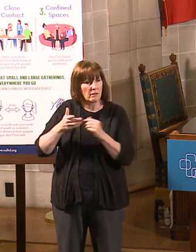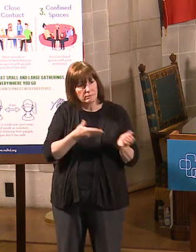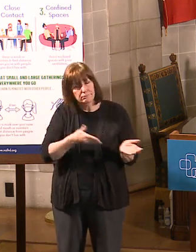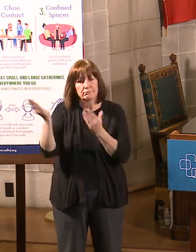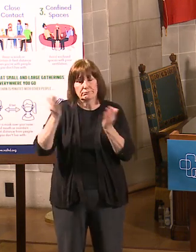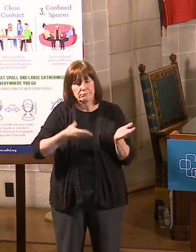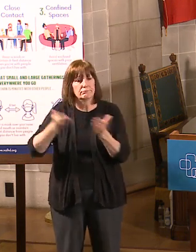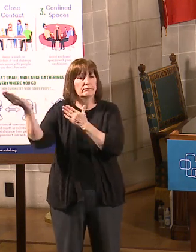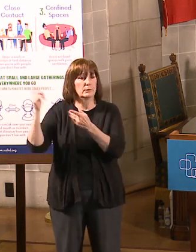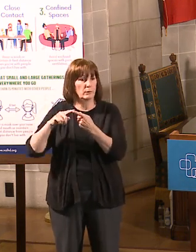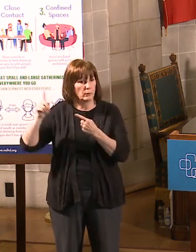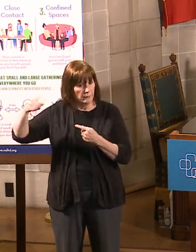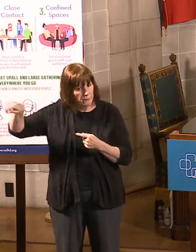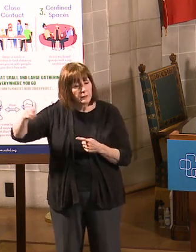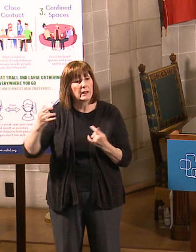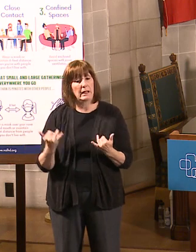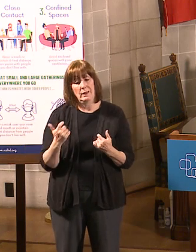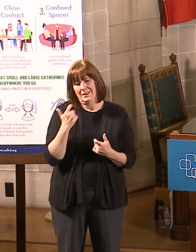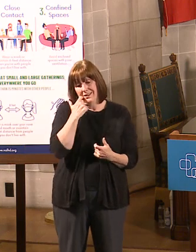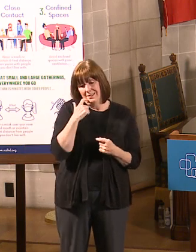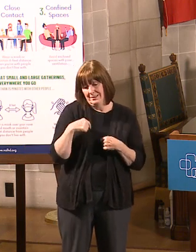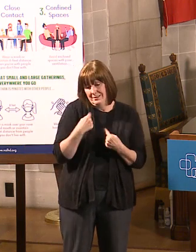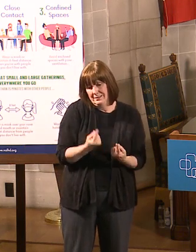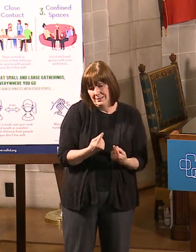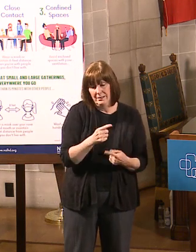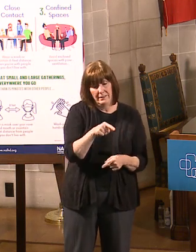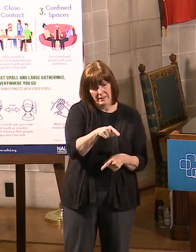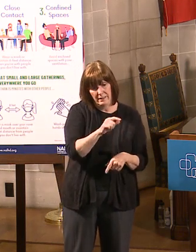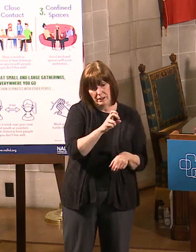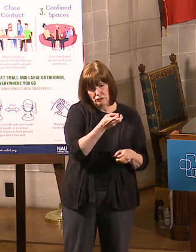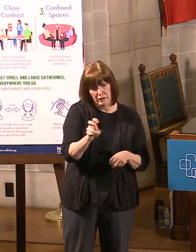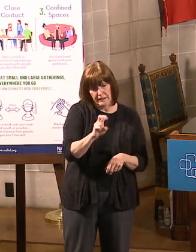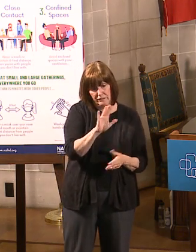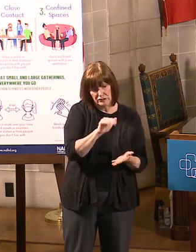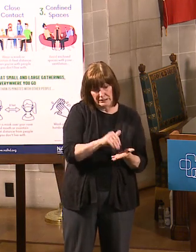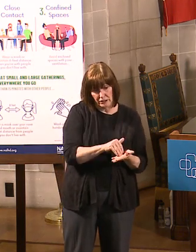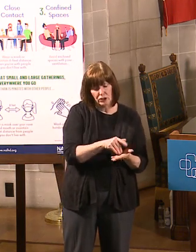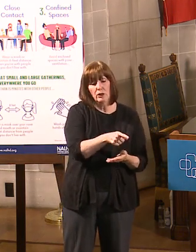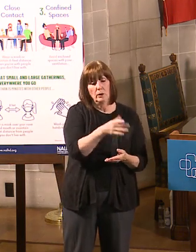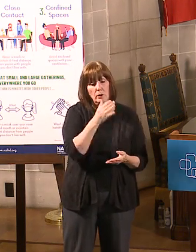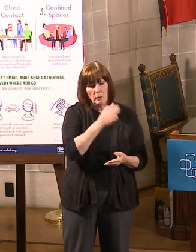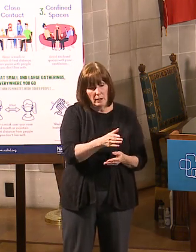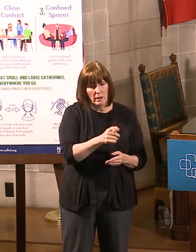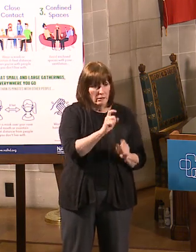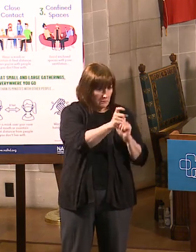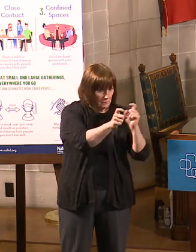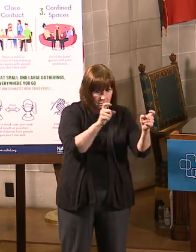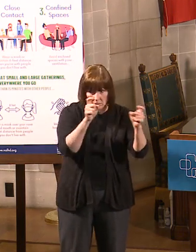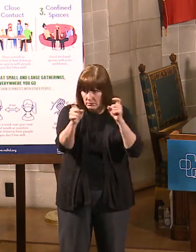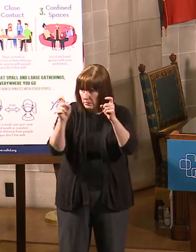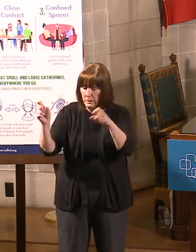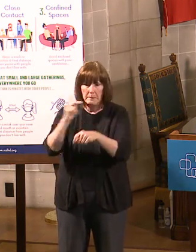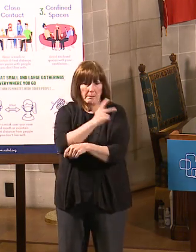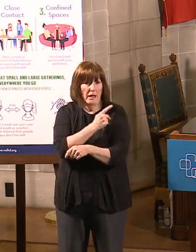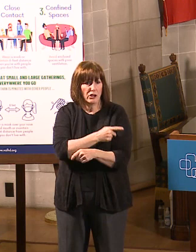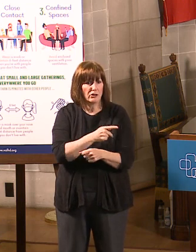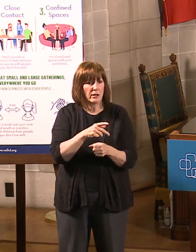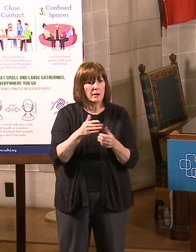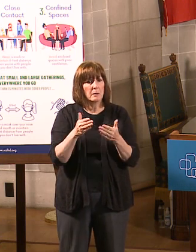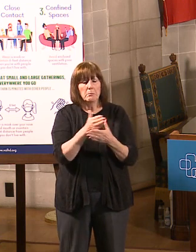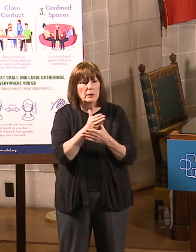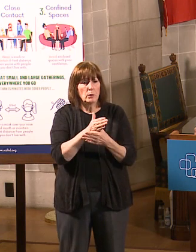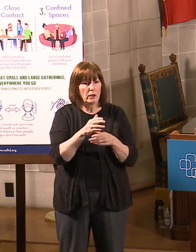patients transferred in. Here lately, it's been set up to actually distribute the patients somewhat evenly between the